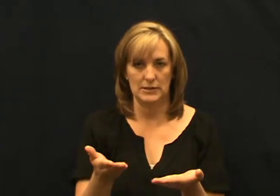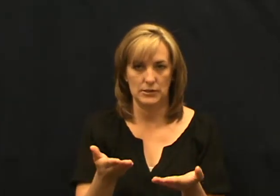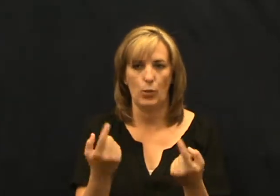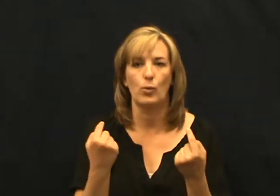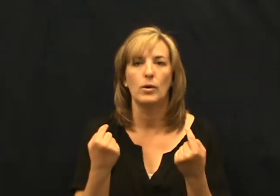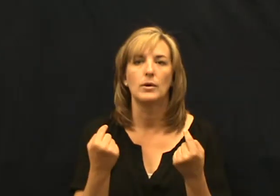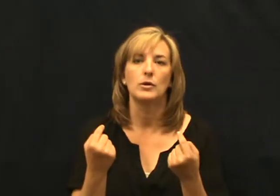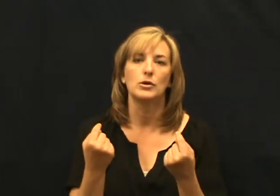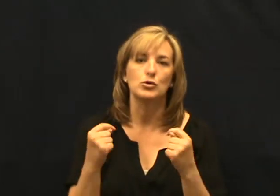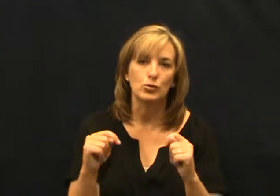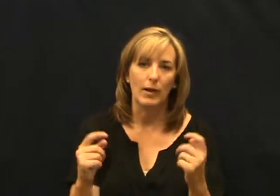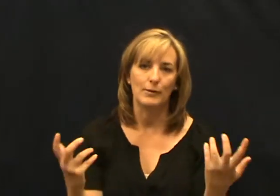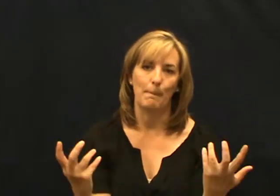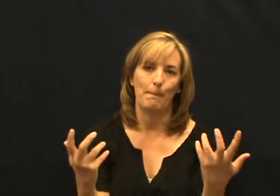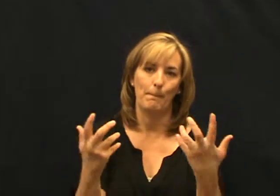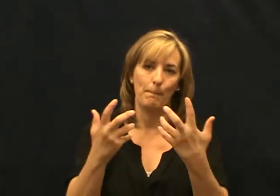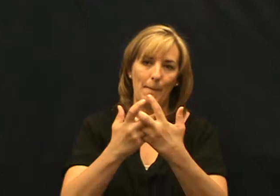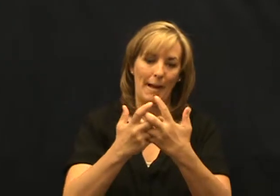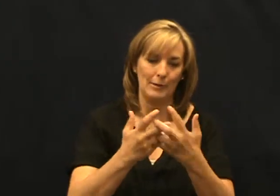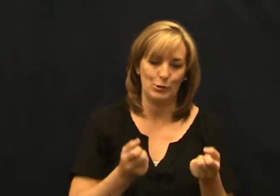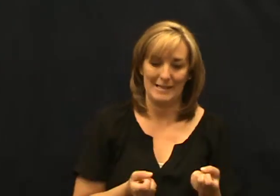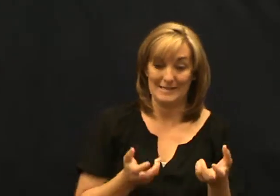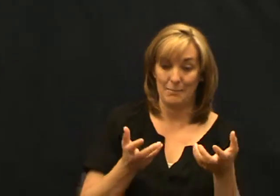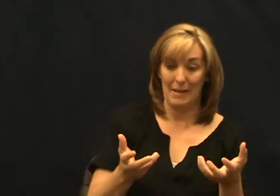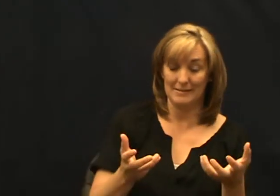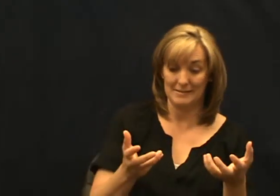the expenses associated with providing those goods